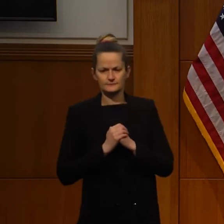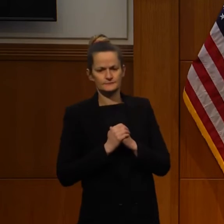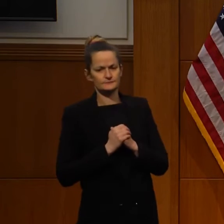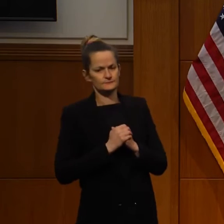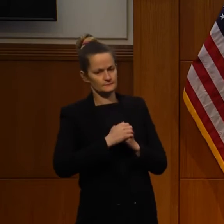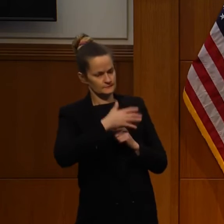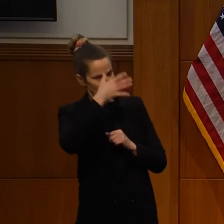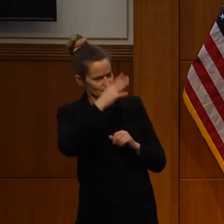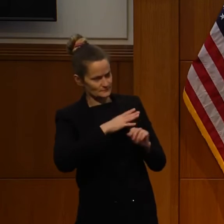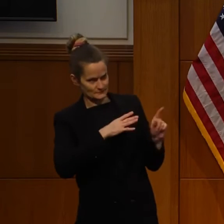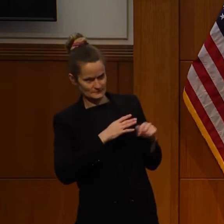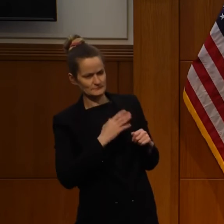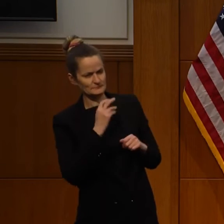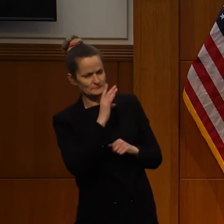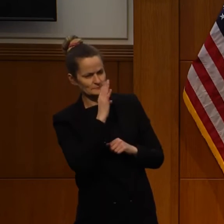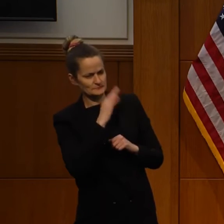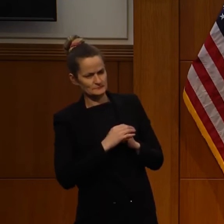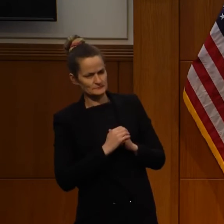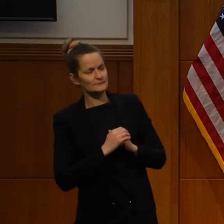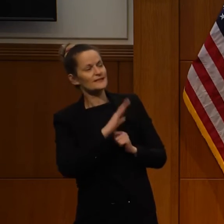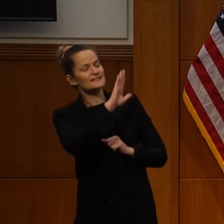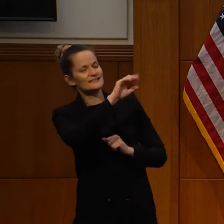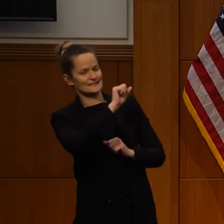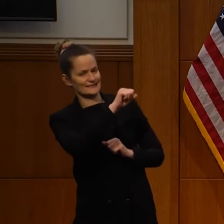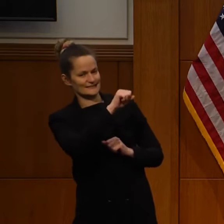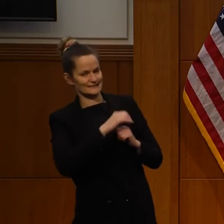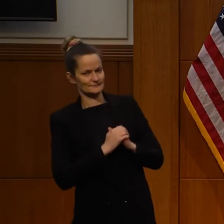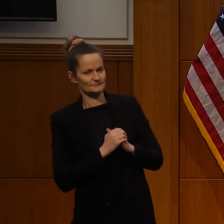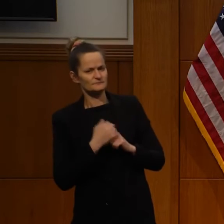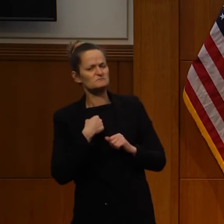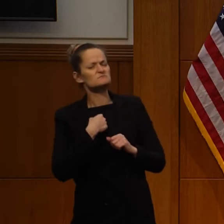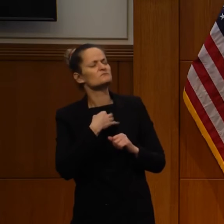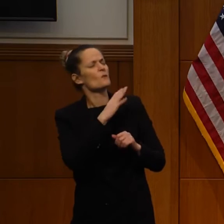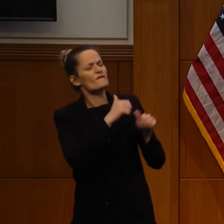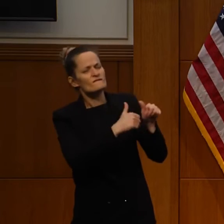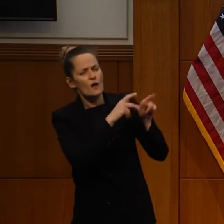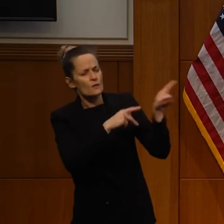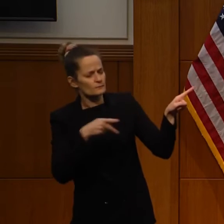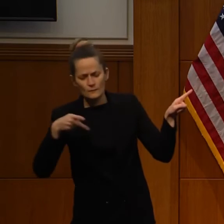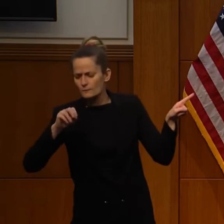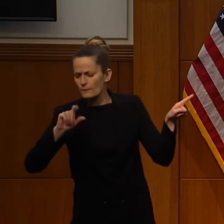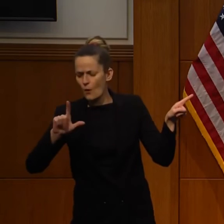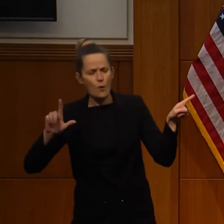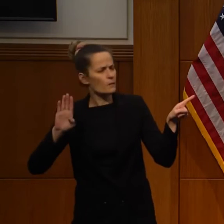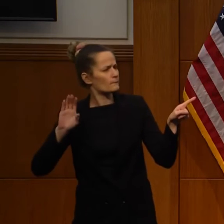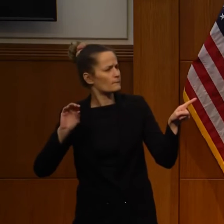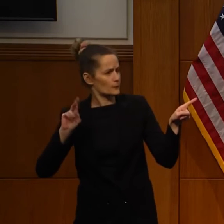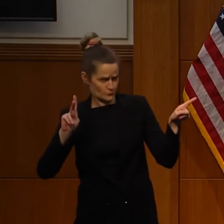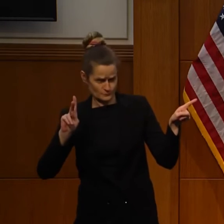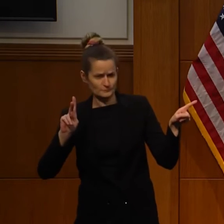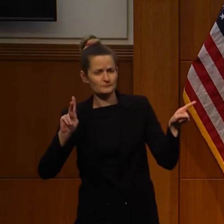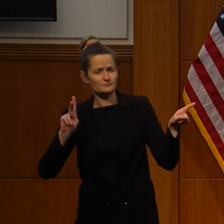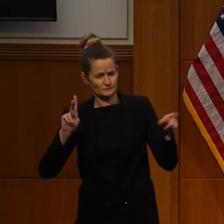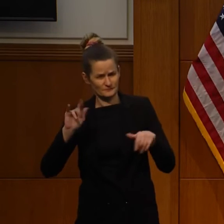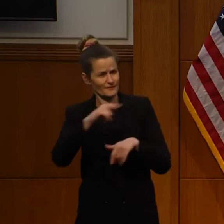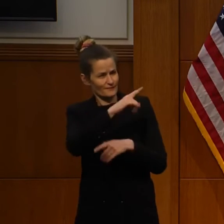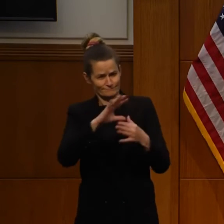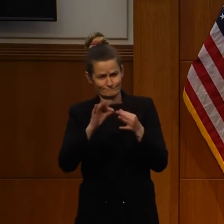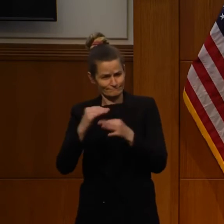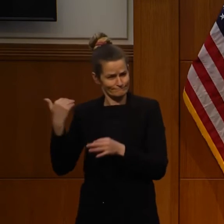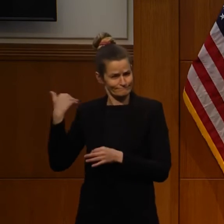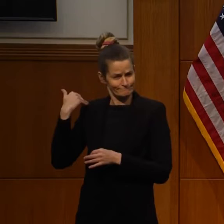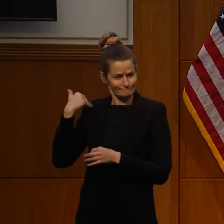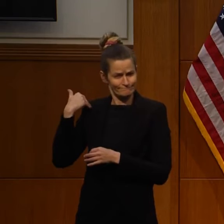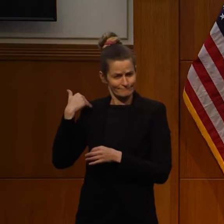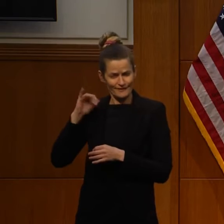Yeah, just to follow up on the poll book issue, you said earlier that it was some precincts in